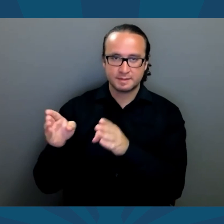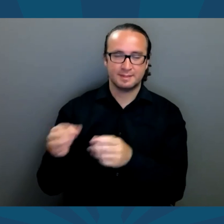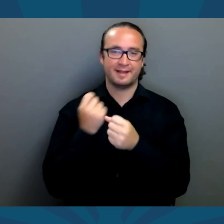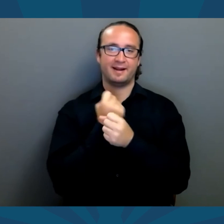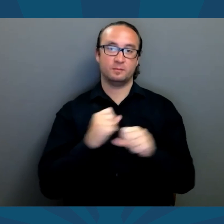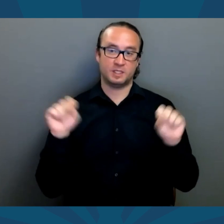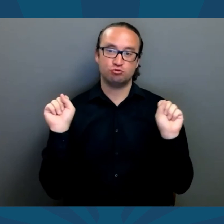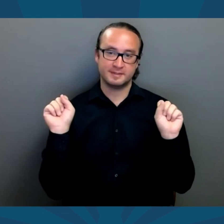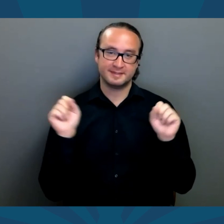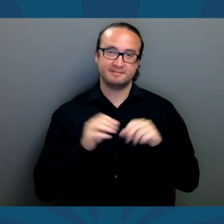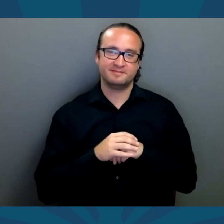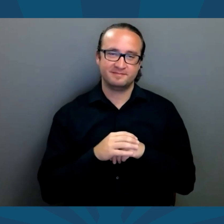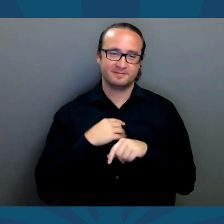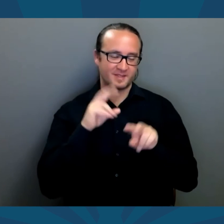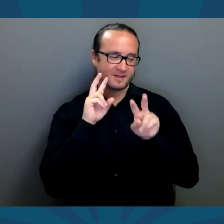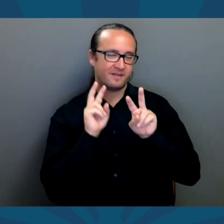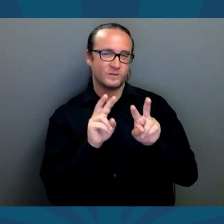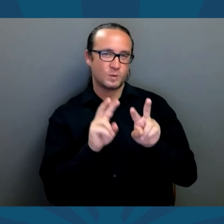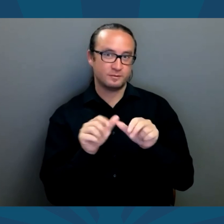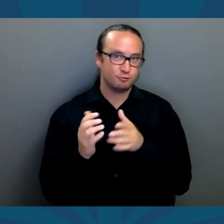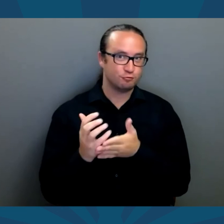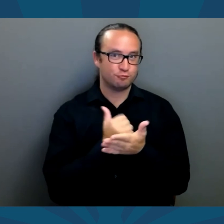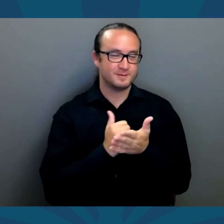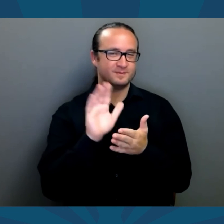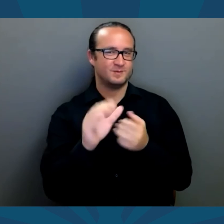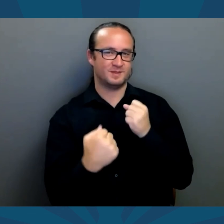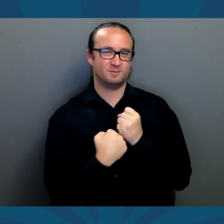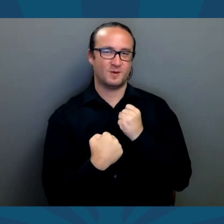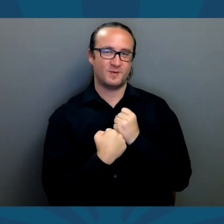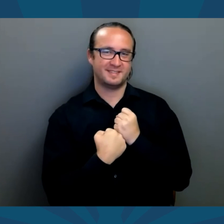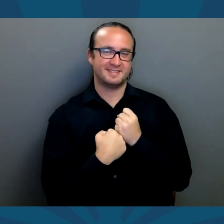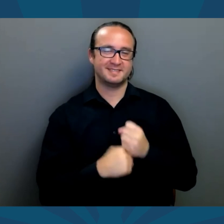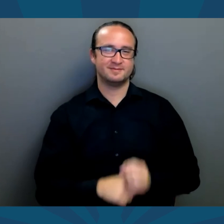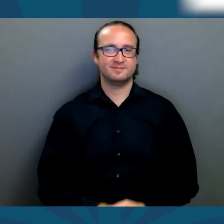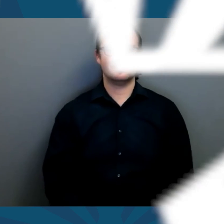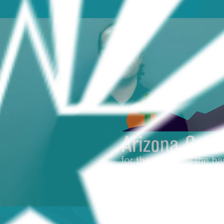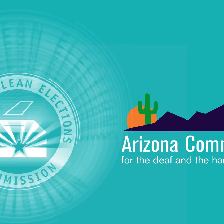I look forward to earning your support.